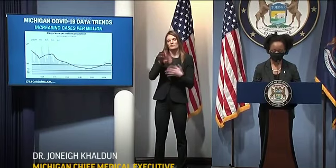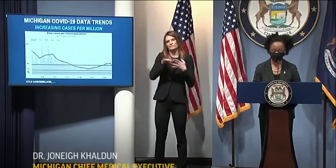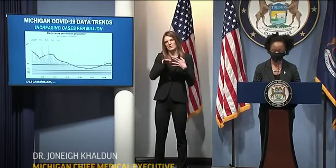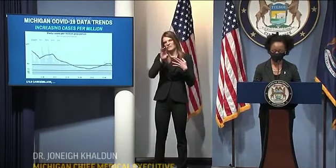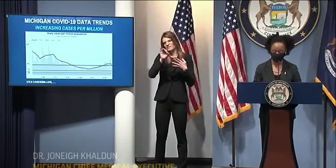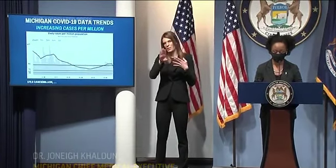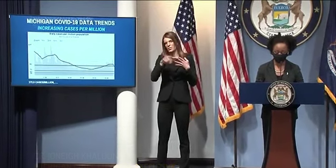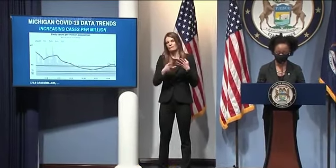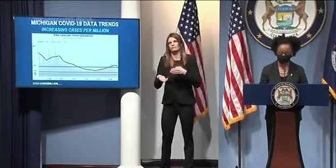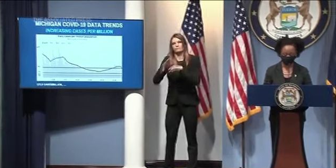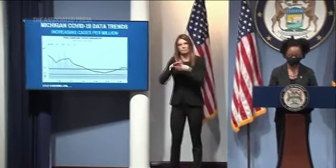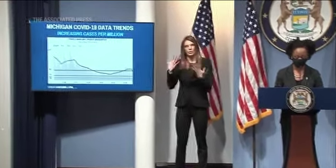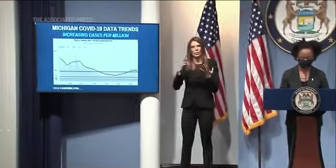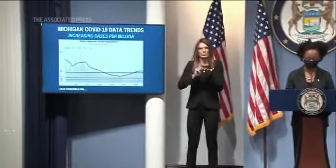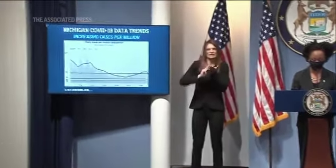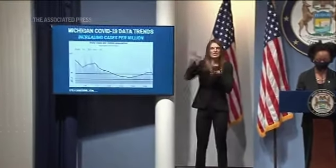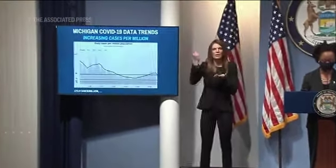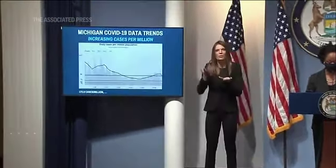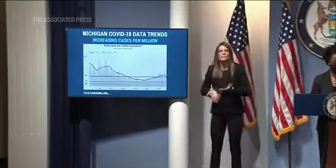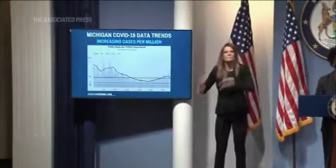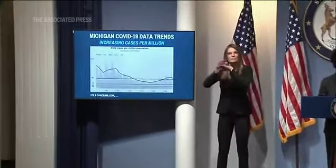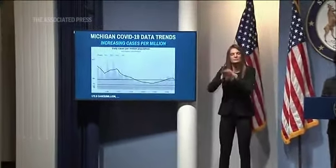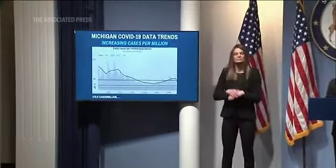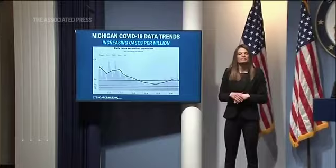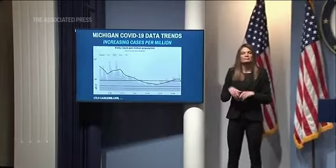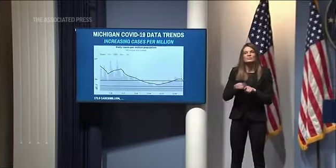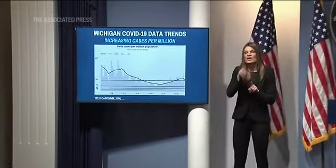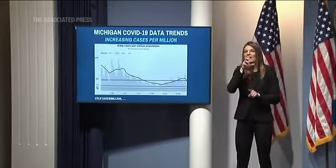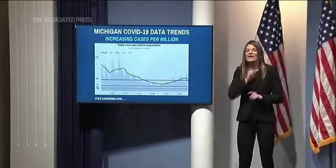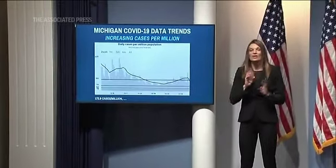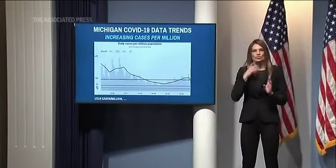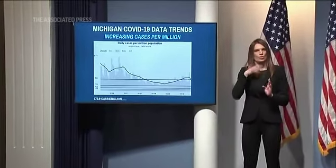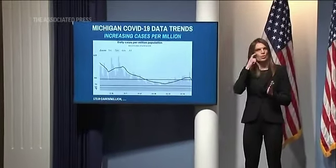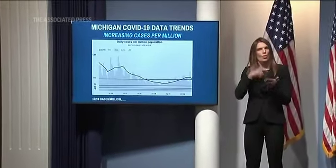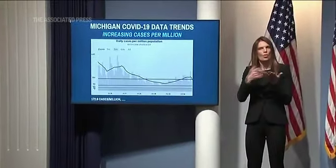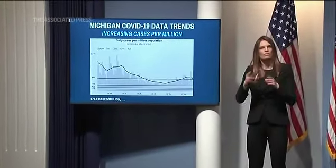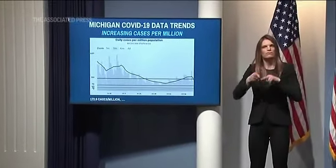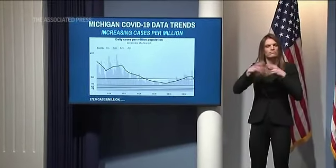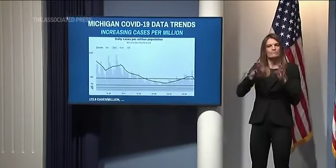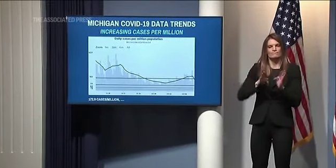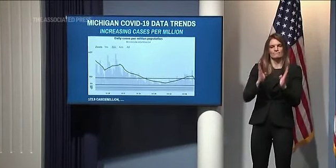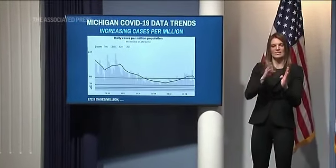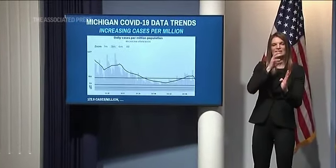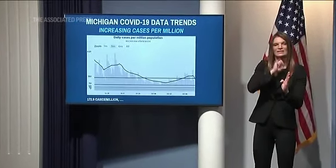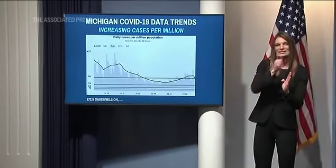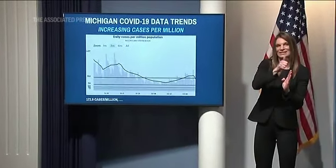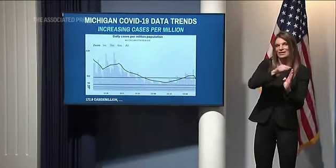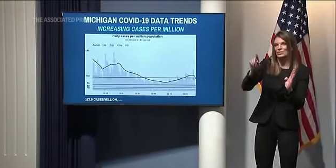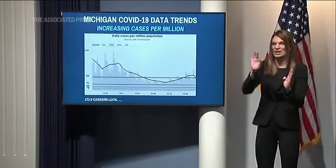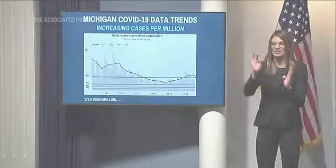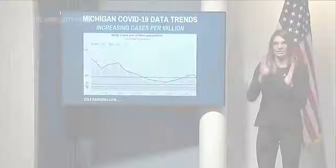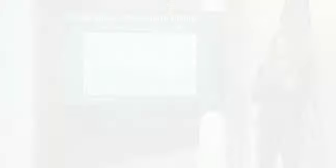and cases are increasing in all age groups but the 10 to 19 year old age group has seen the largest